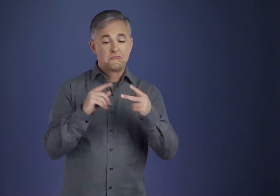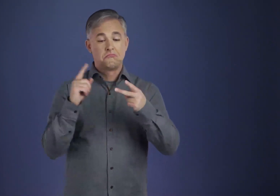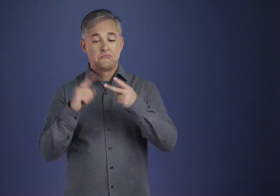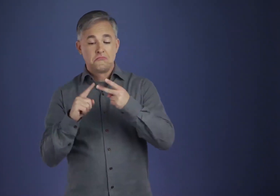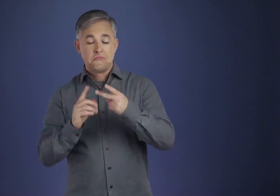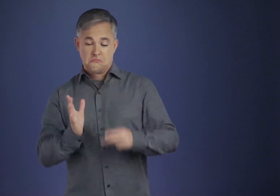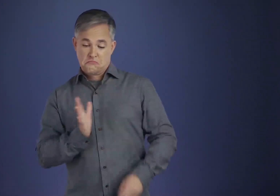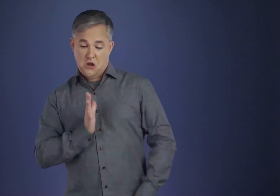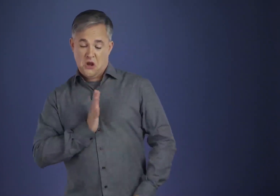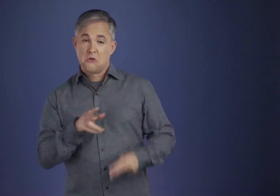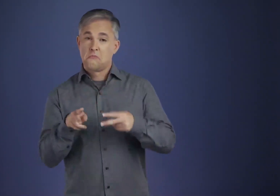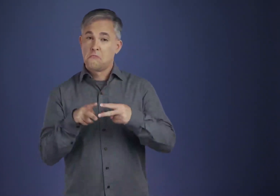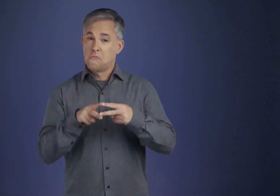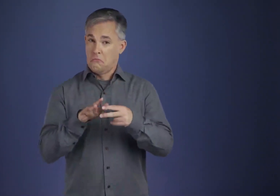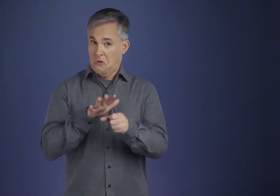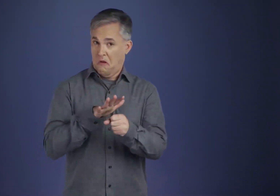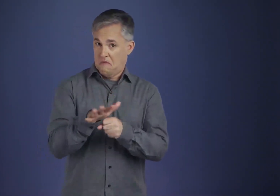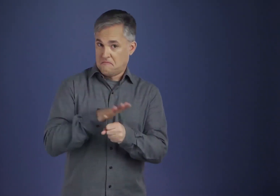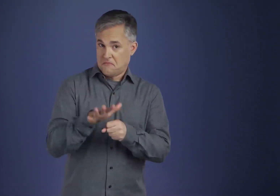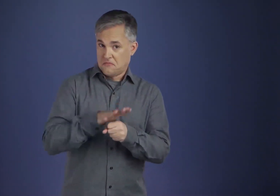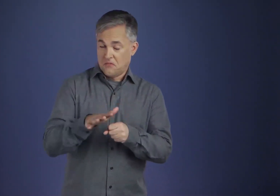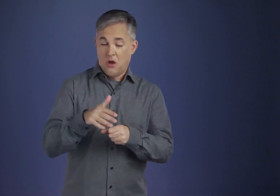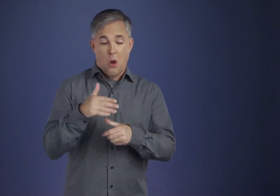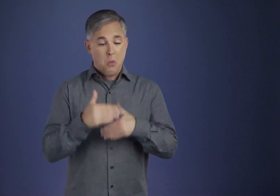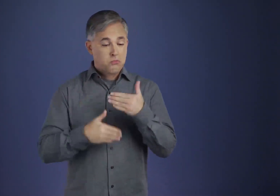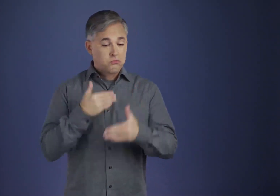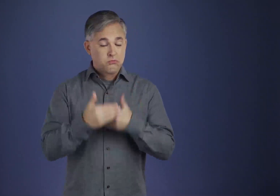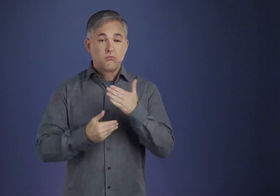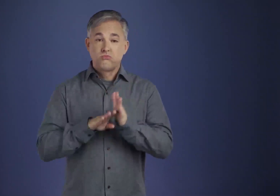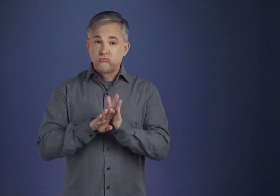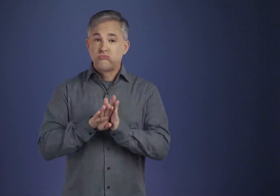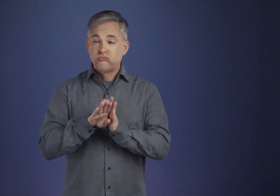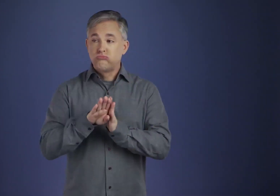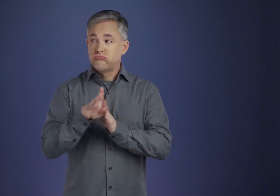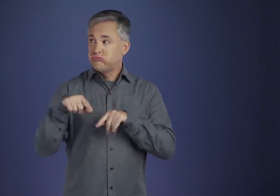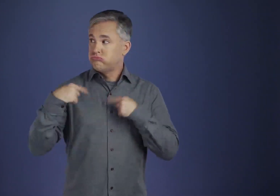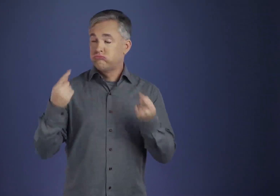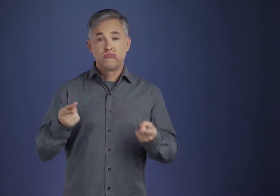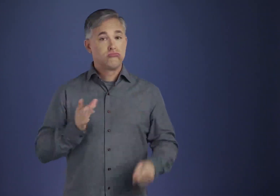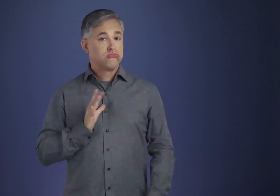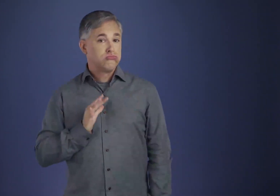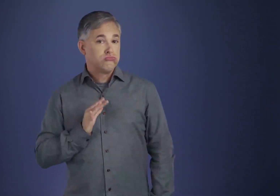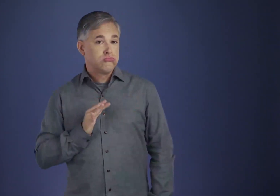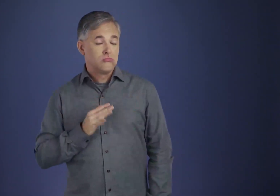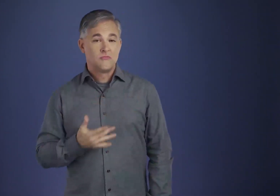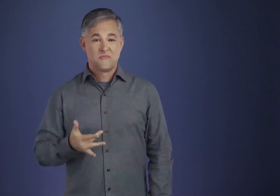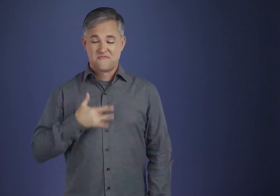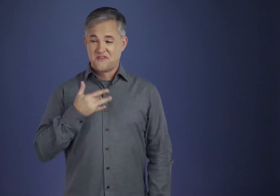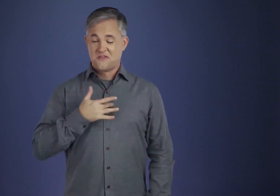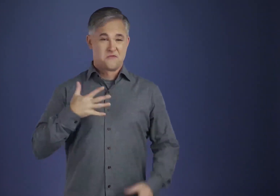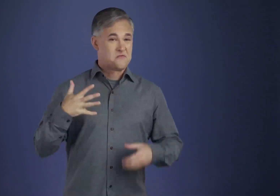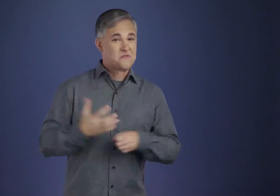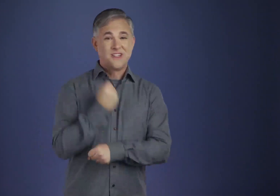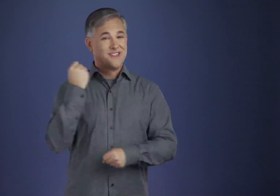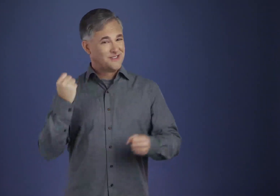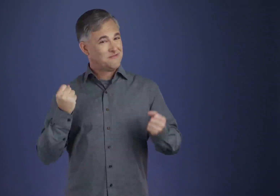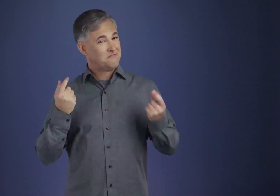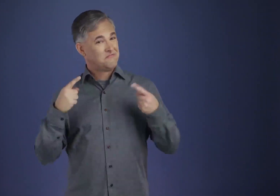As material success founded upon no more than these ordinary attributes began to come to us, we felt we were winning at the game of